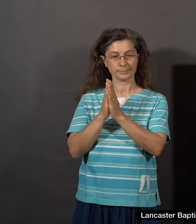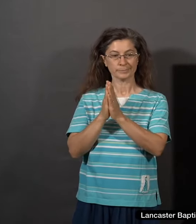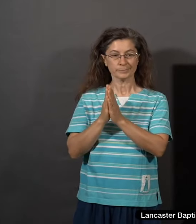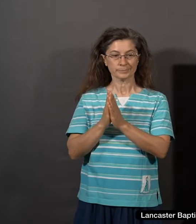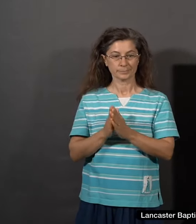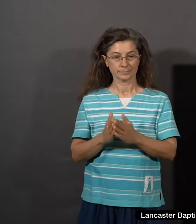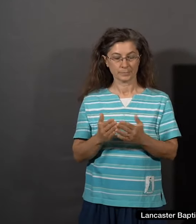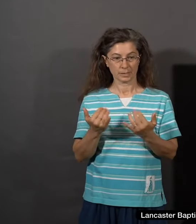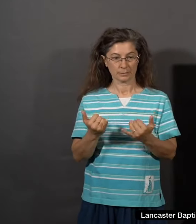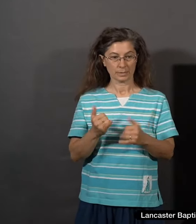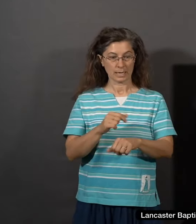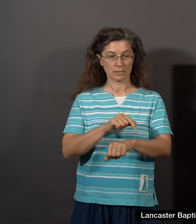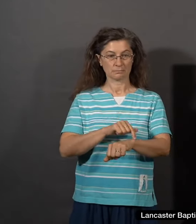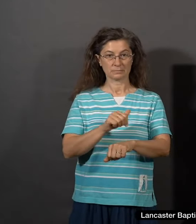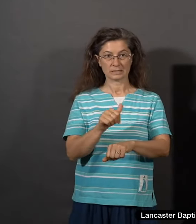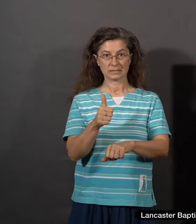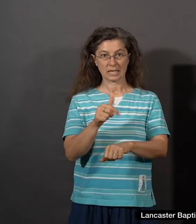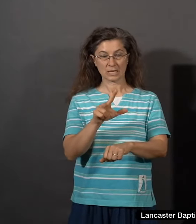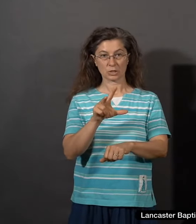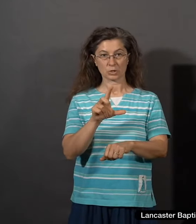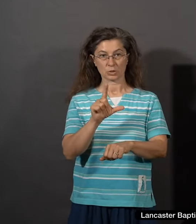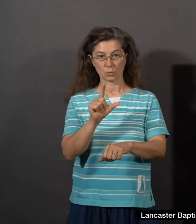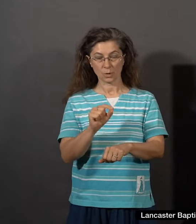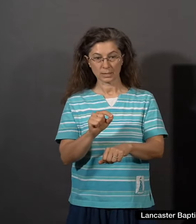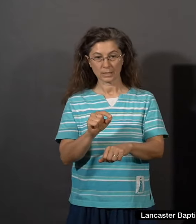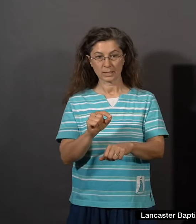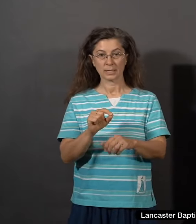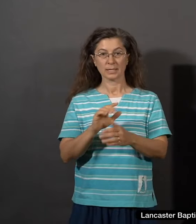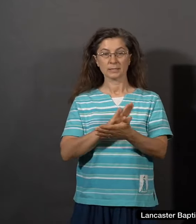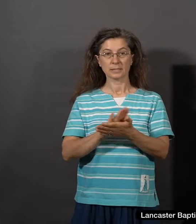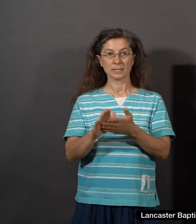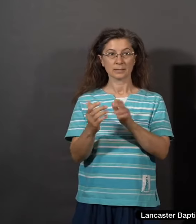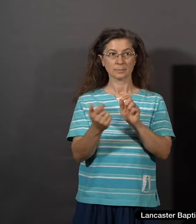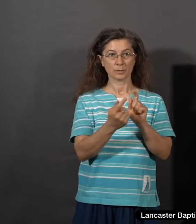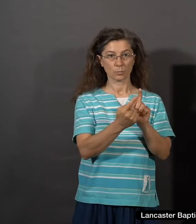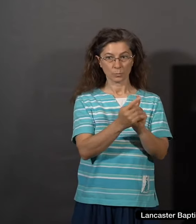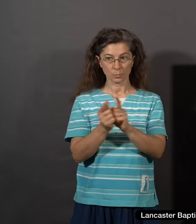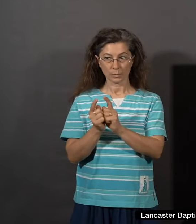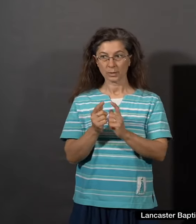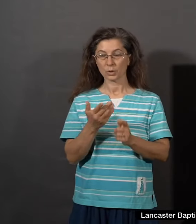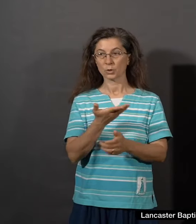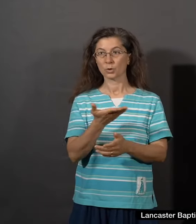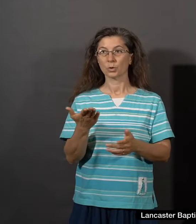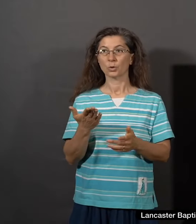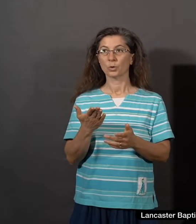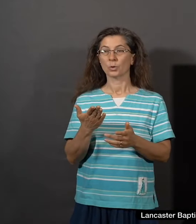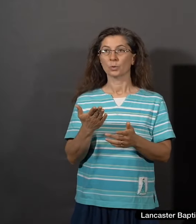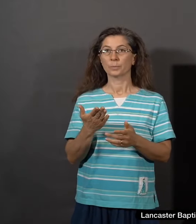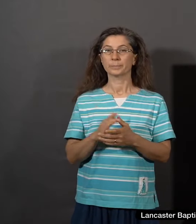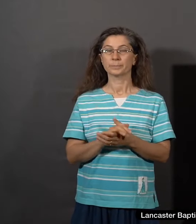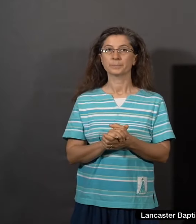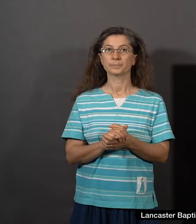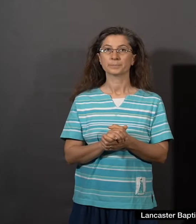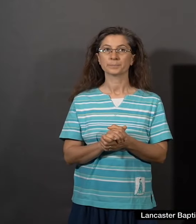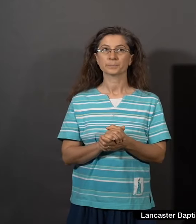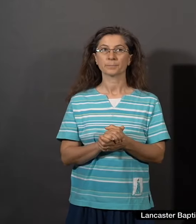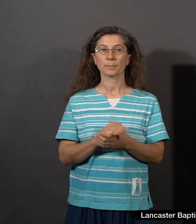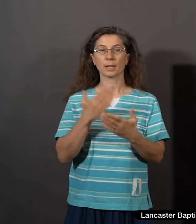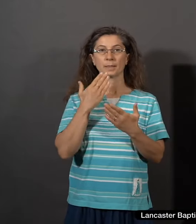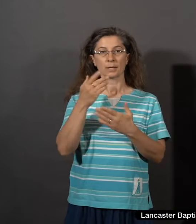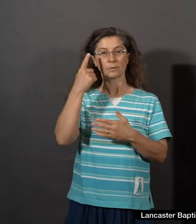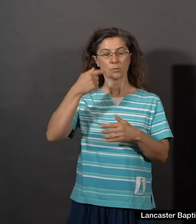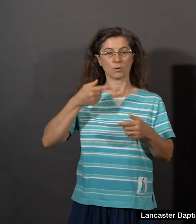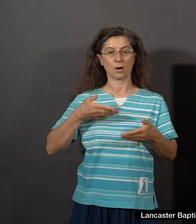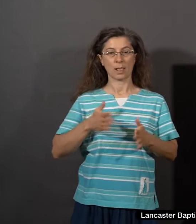it's about 10 20 we love you it's good to be back with you this morning uh thank you for allowing us uh a few days for some extra